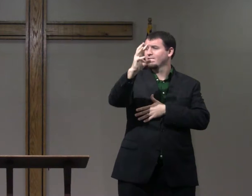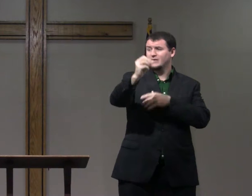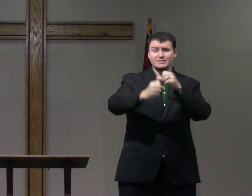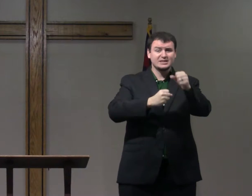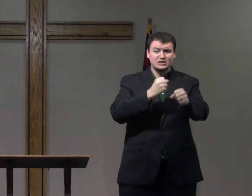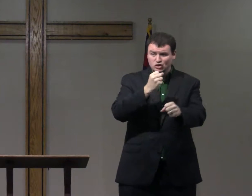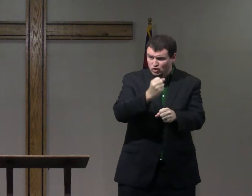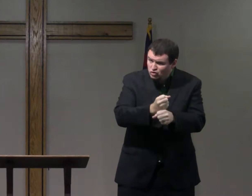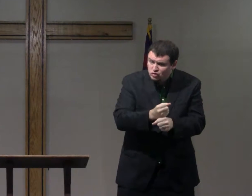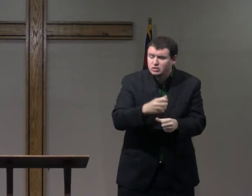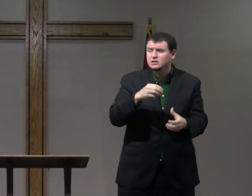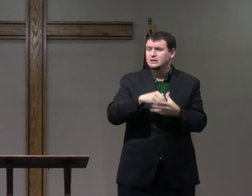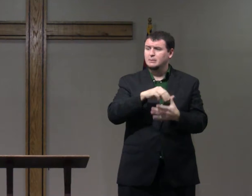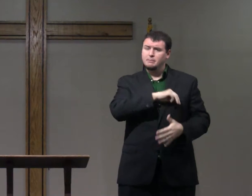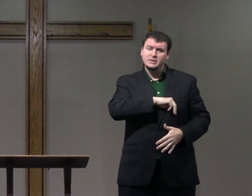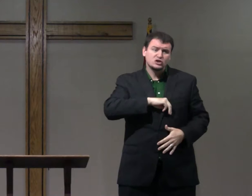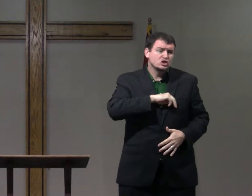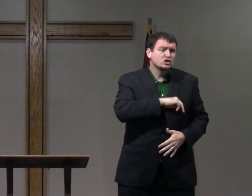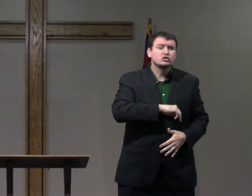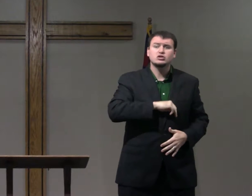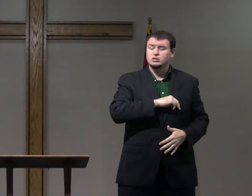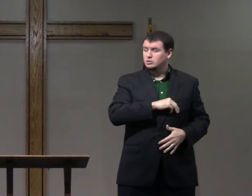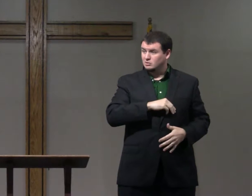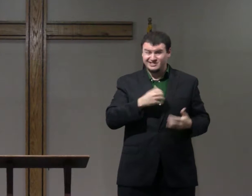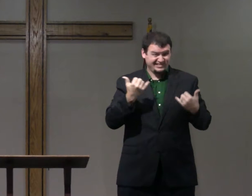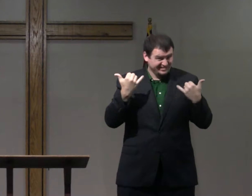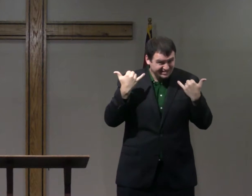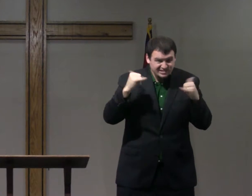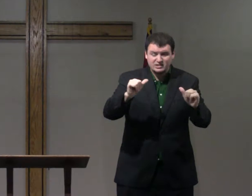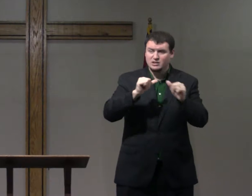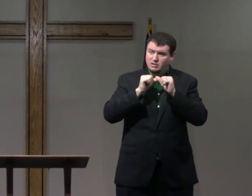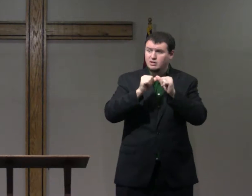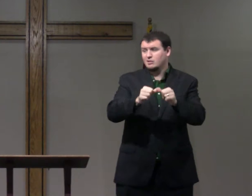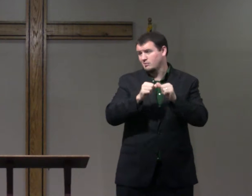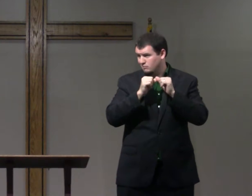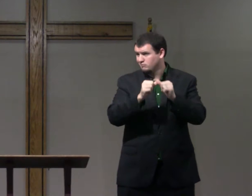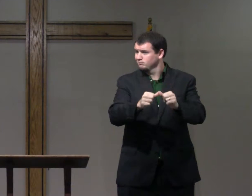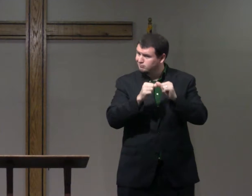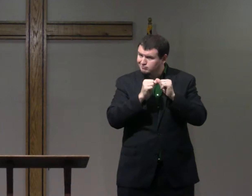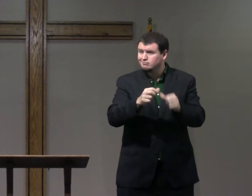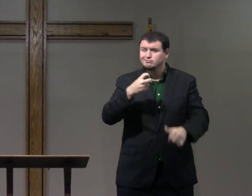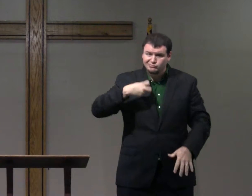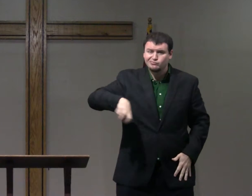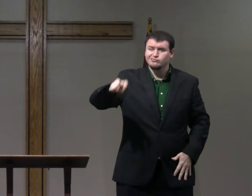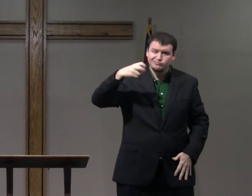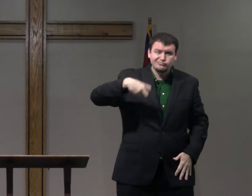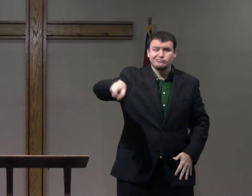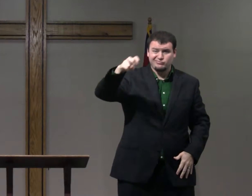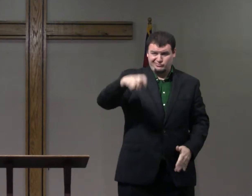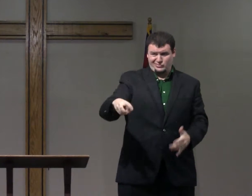He has served the Lord over 50 years in missions, and he's still going, traveling all